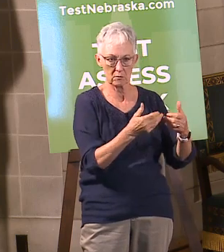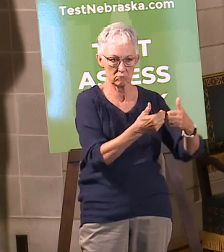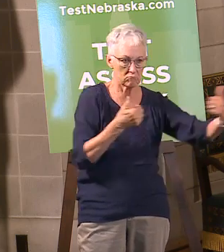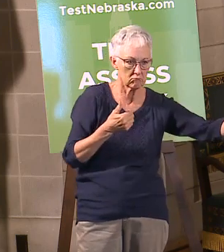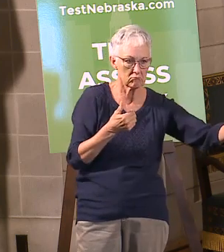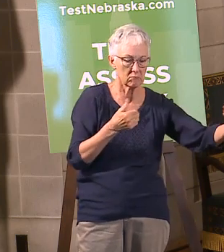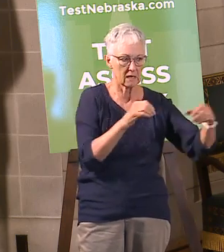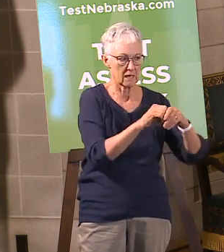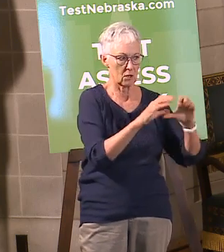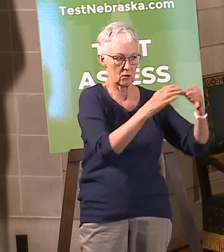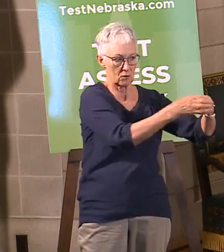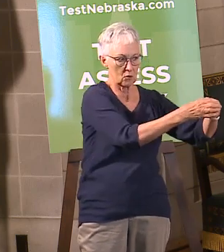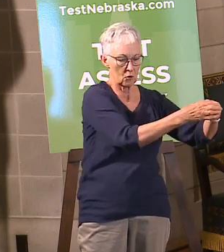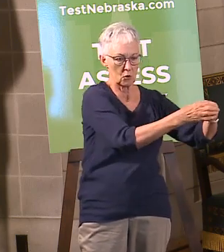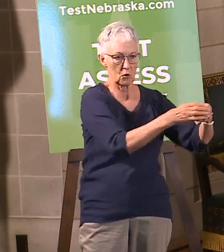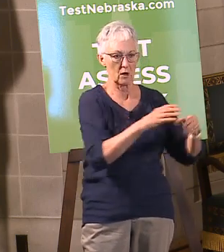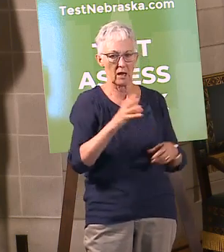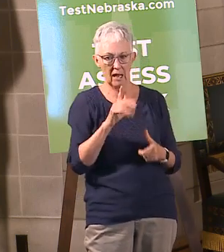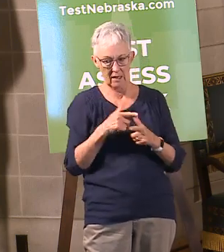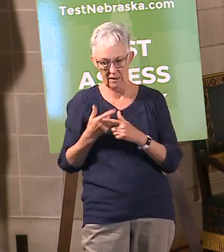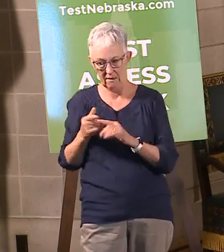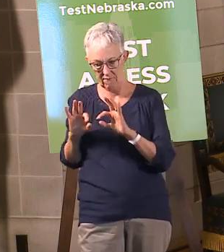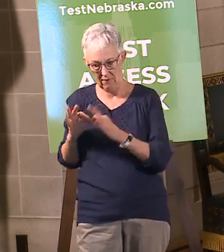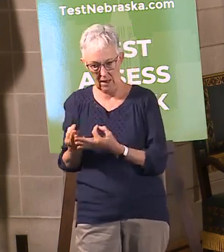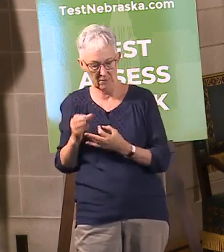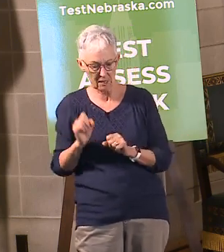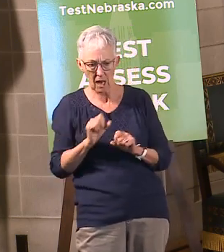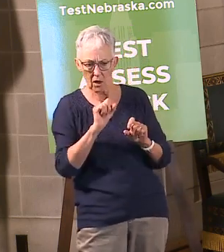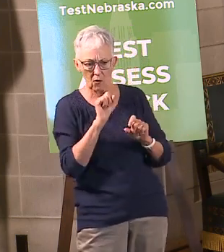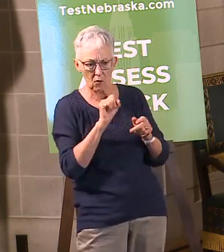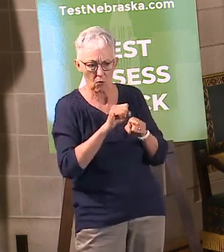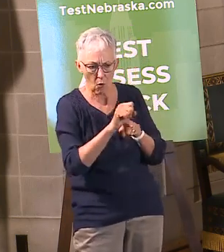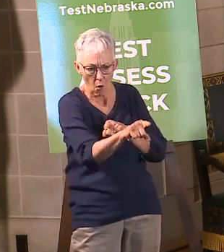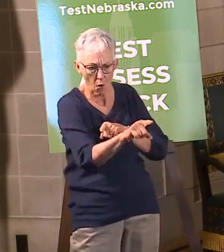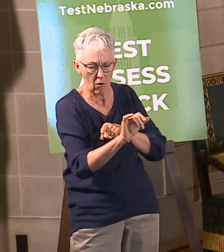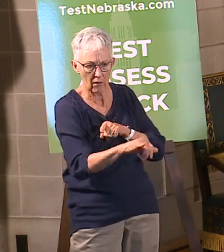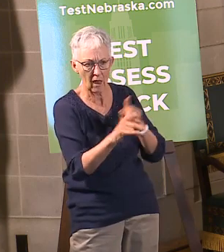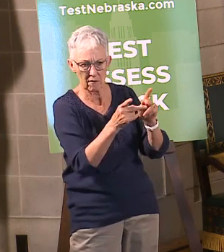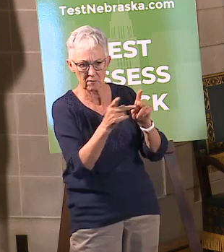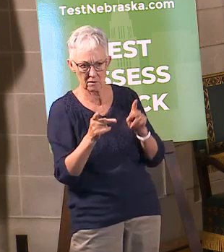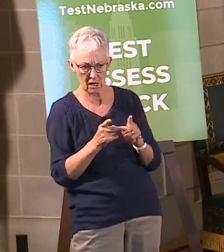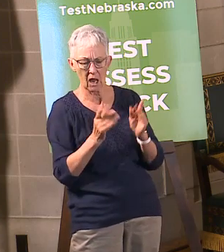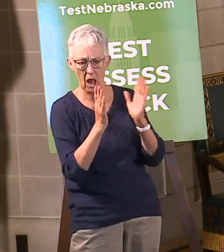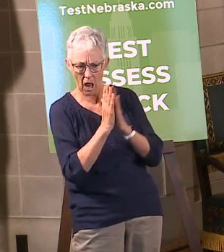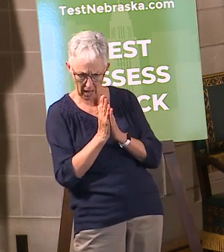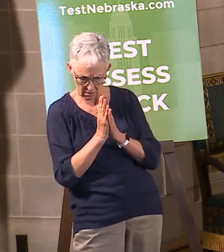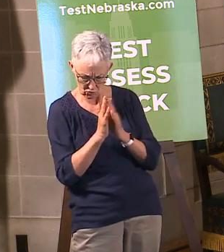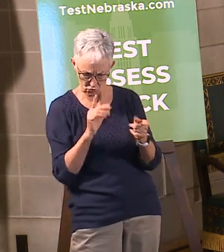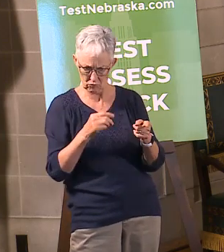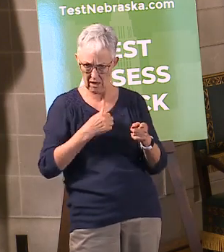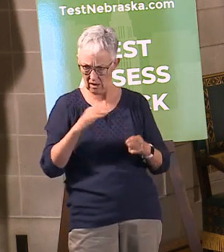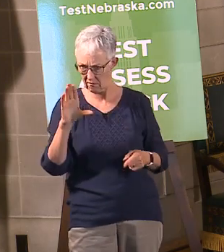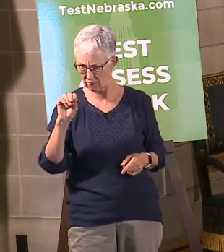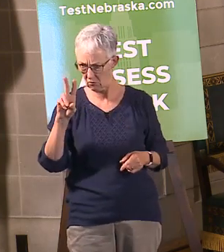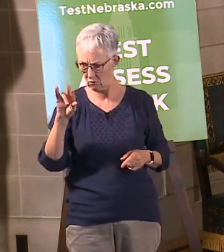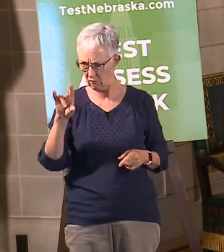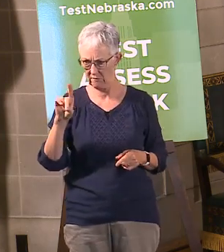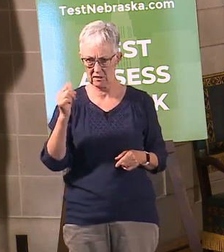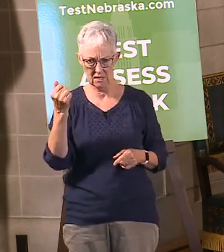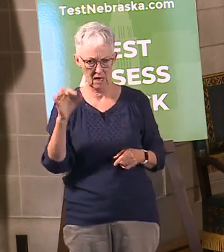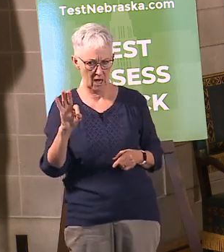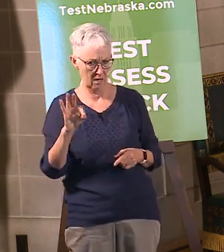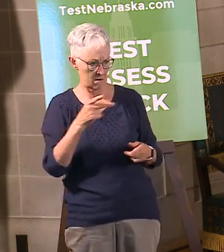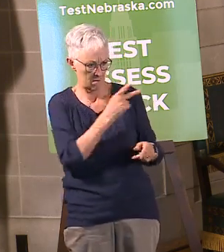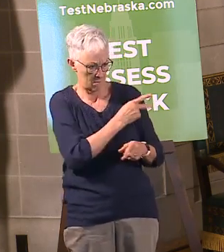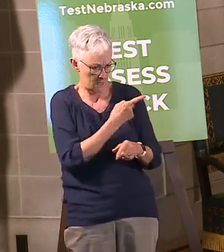If the families can find out from the facility, if you are looking at placing somebody there, call the facility and ask. So the information is